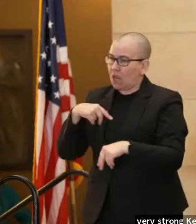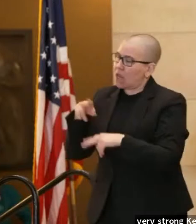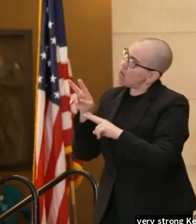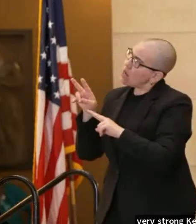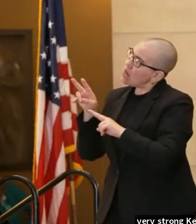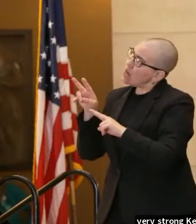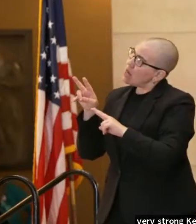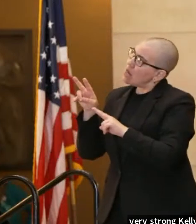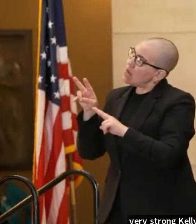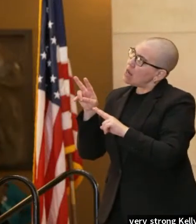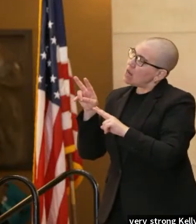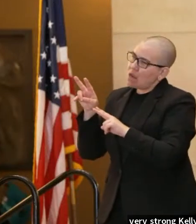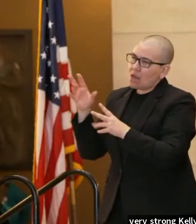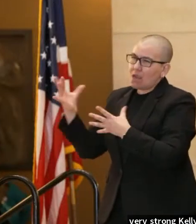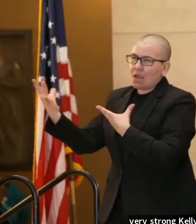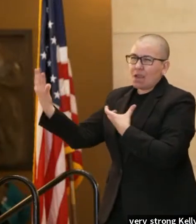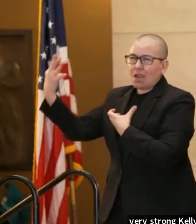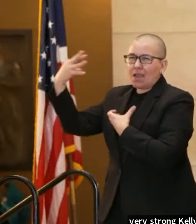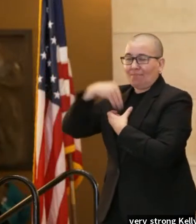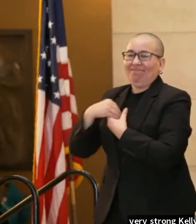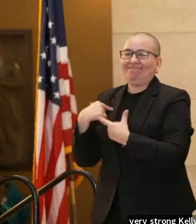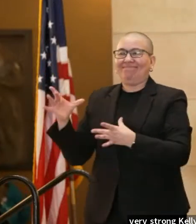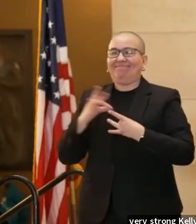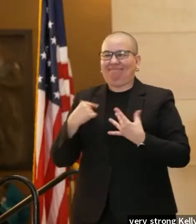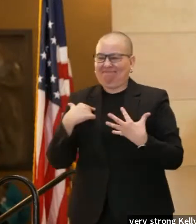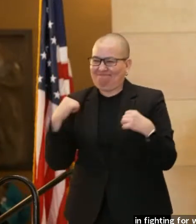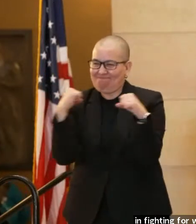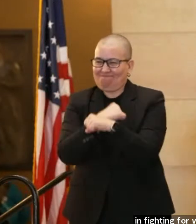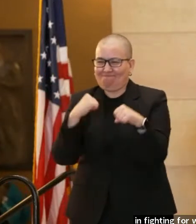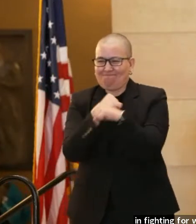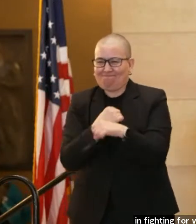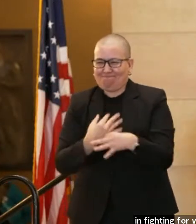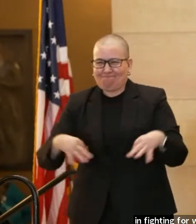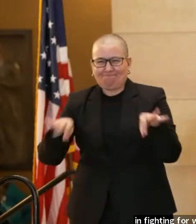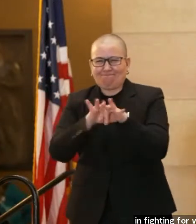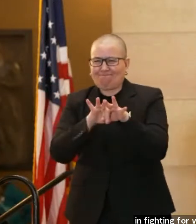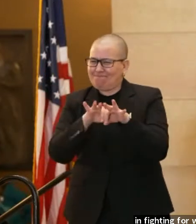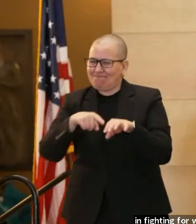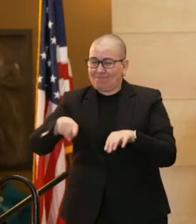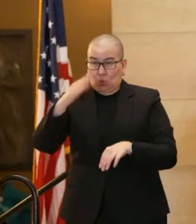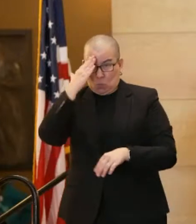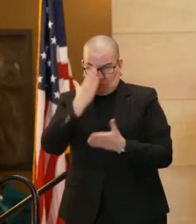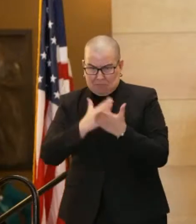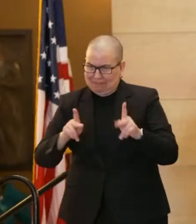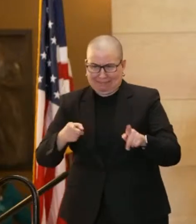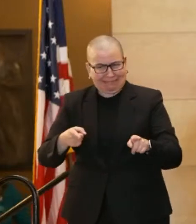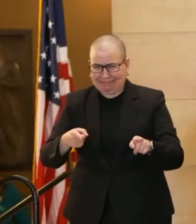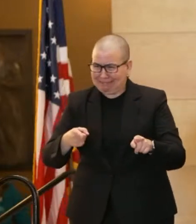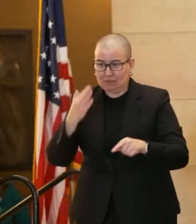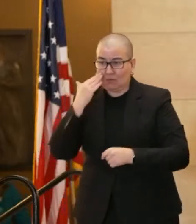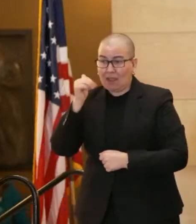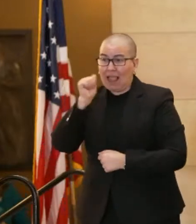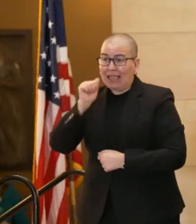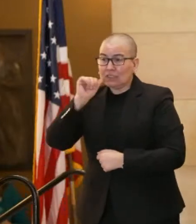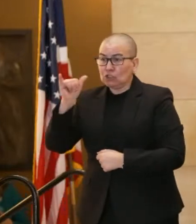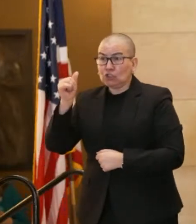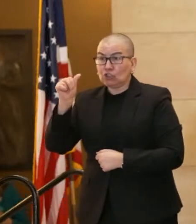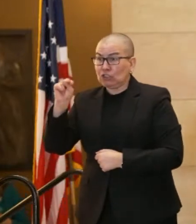for what's important and fighting for those that can't. If anybody knew my Auntie Jean, you just did not mess with her.